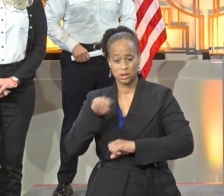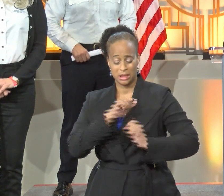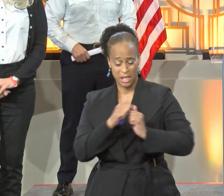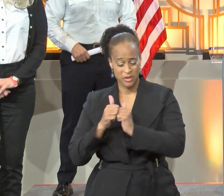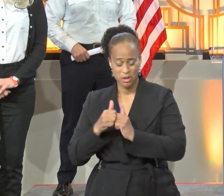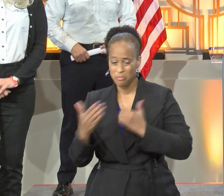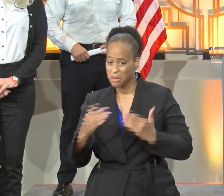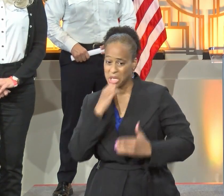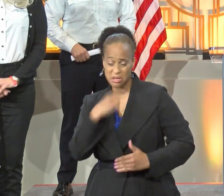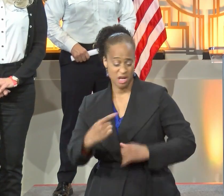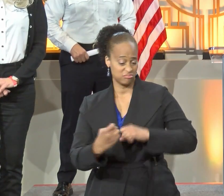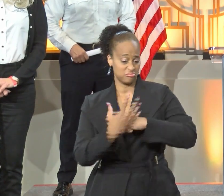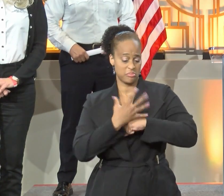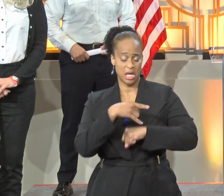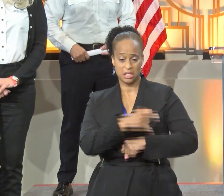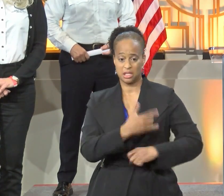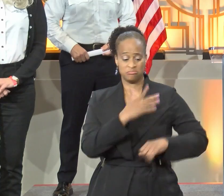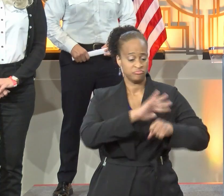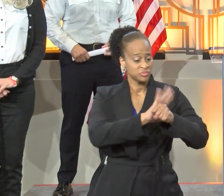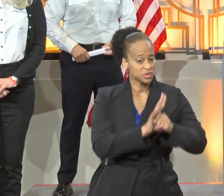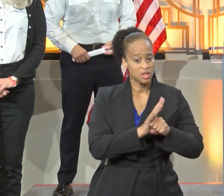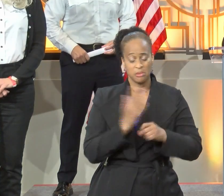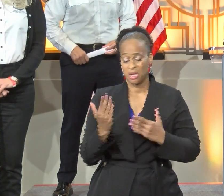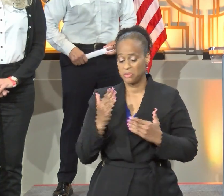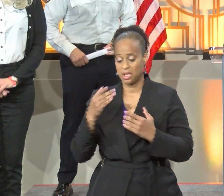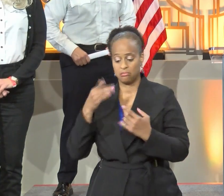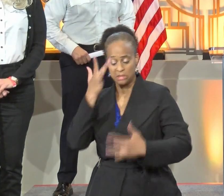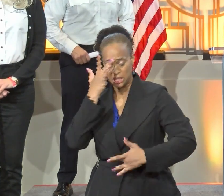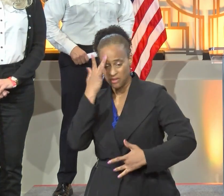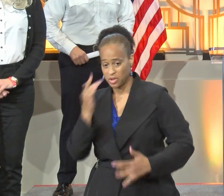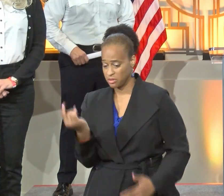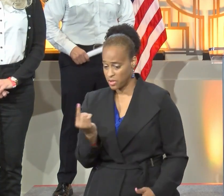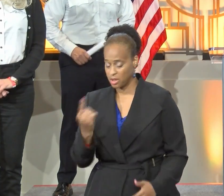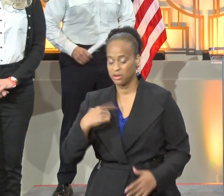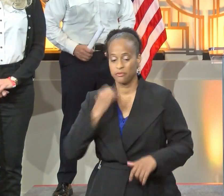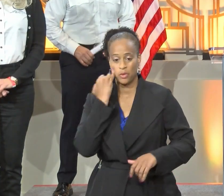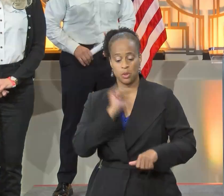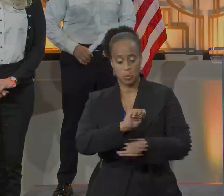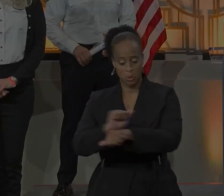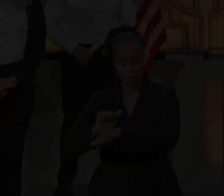suffering from the virus, may be suffering from someplace else, something else, but if we work together, we can get on top of it.